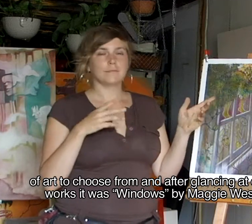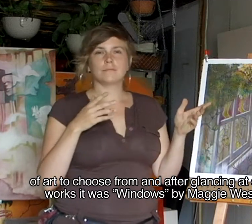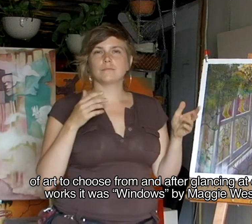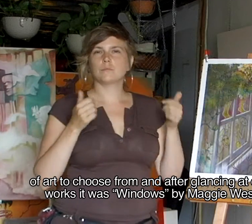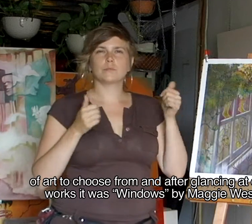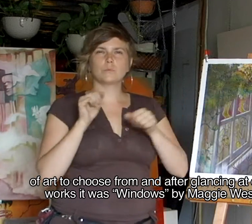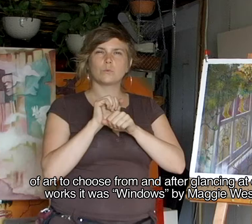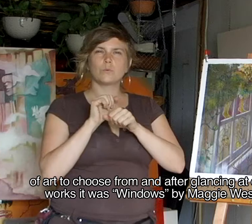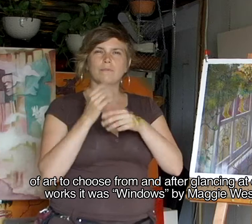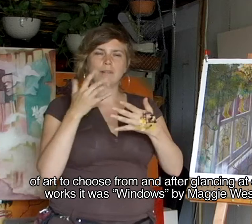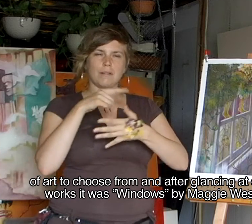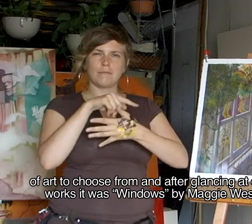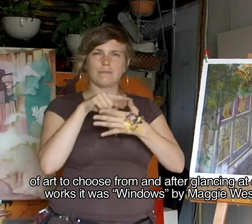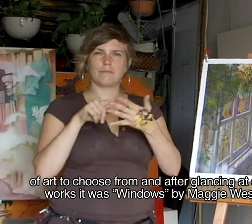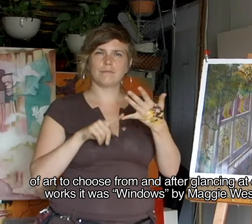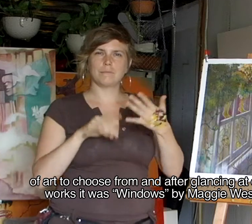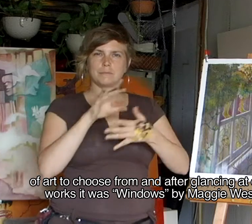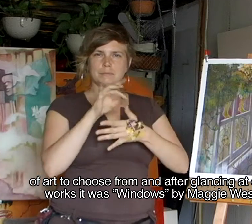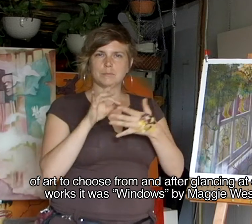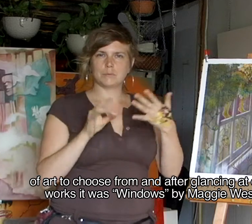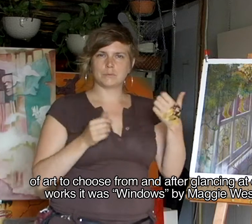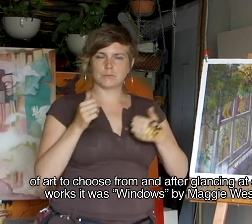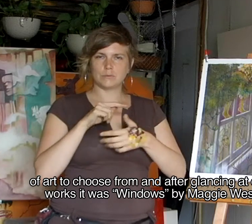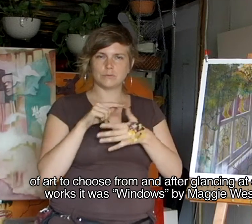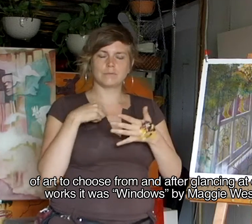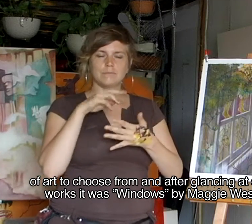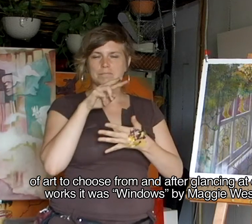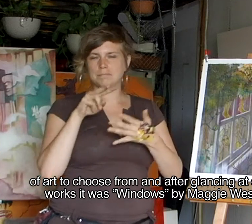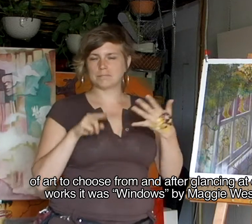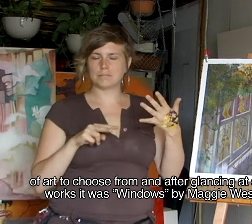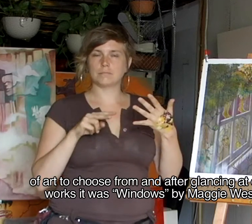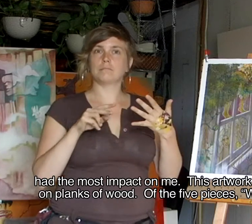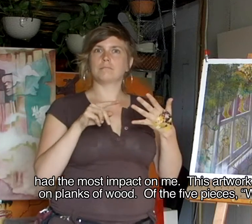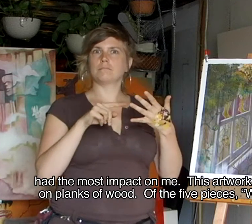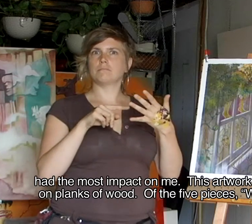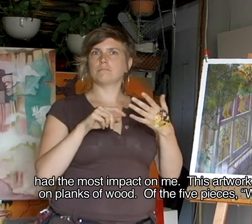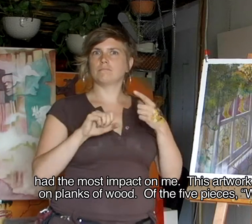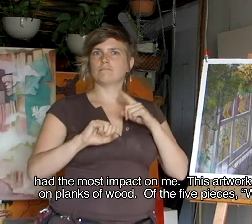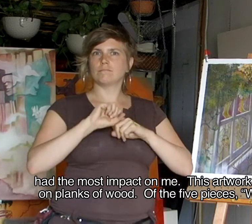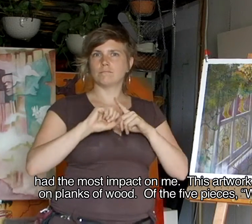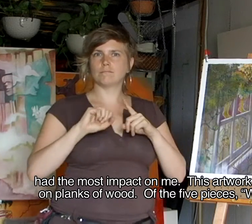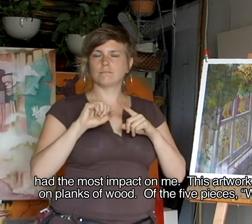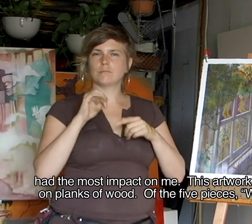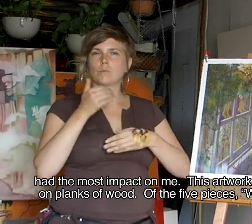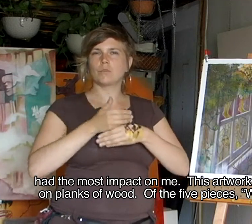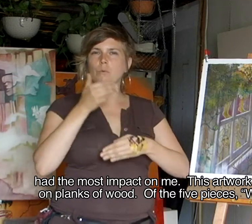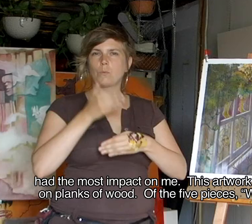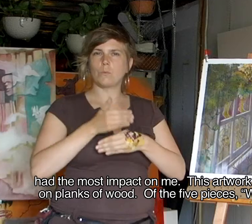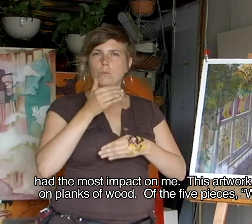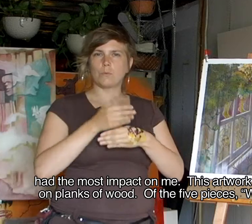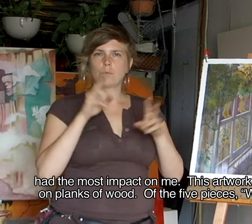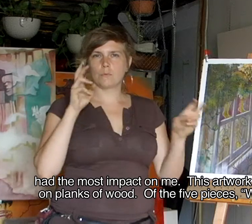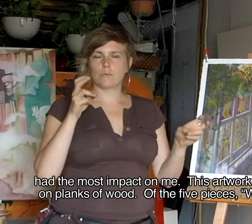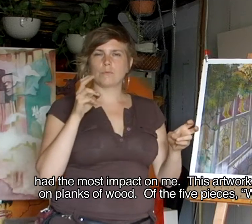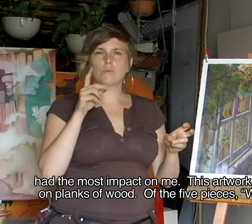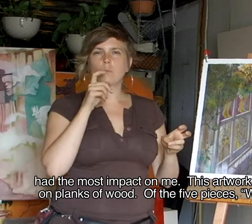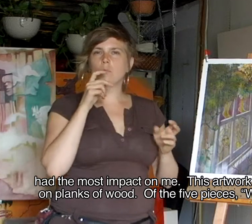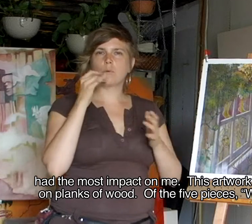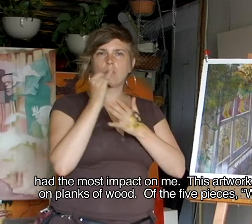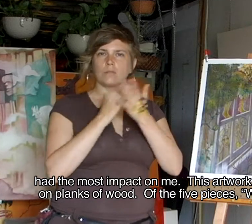choose from, and after glancing at each of the works, it was Windows by Maggie Wesley that had the most impact